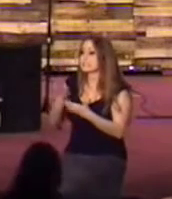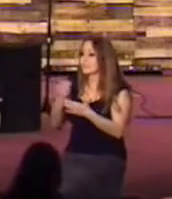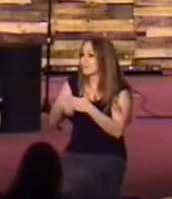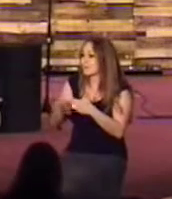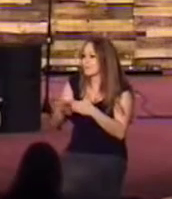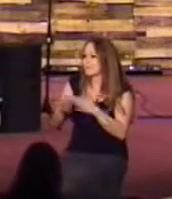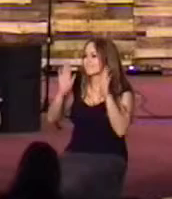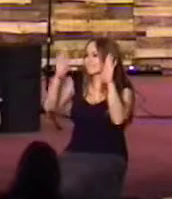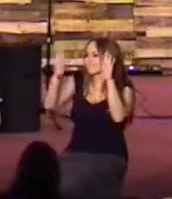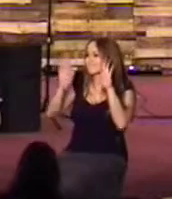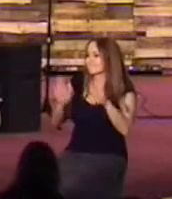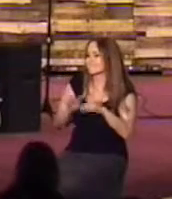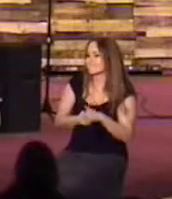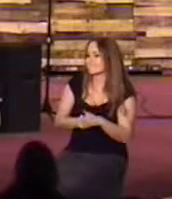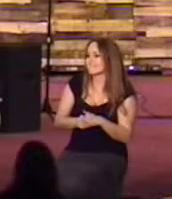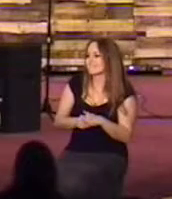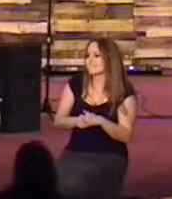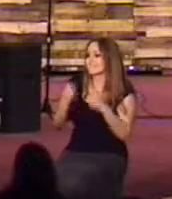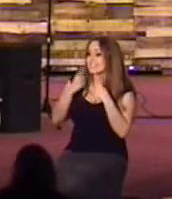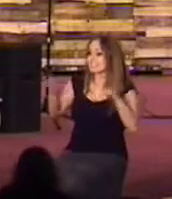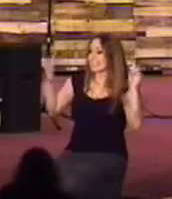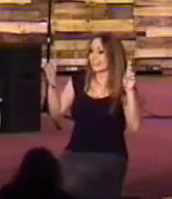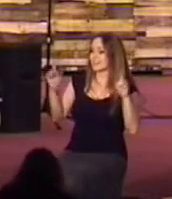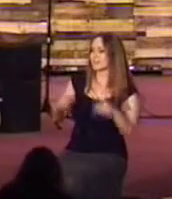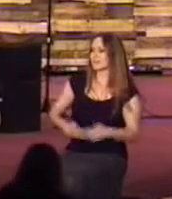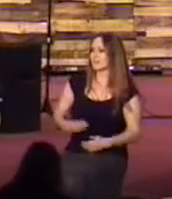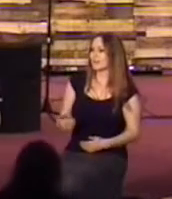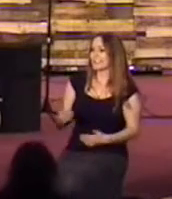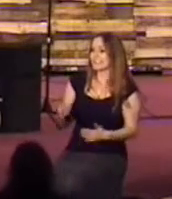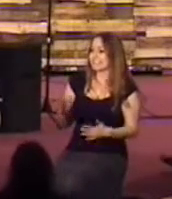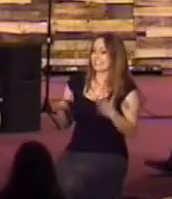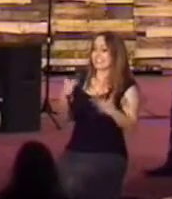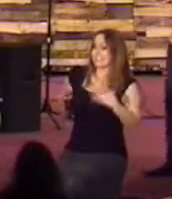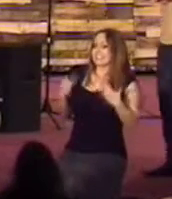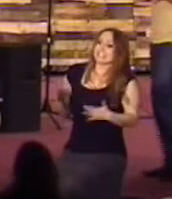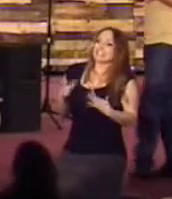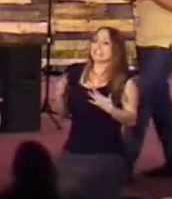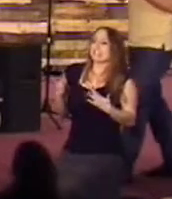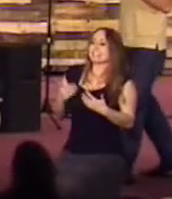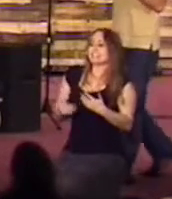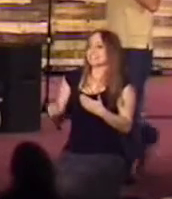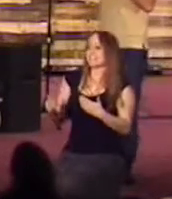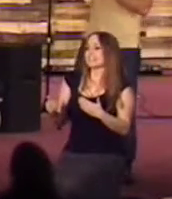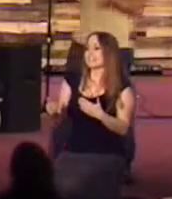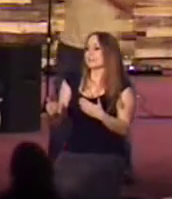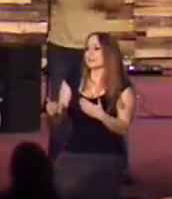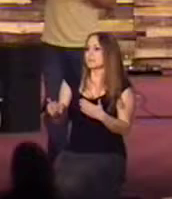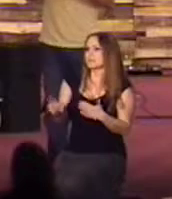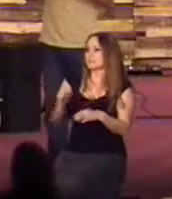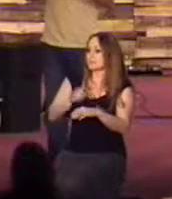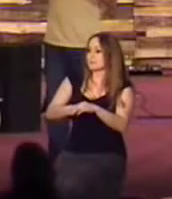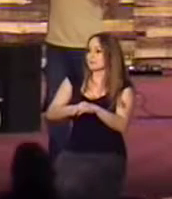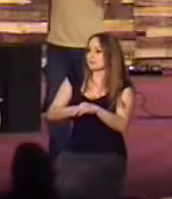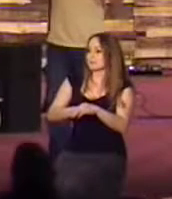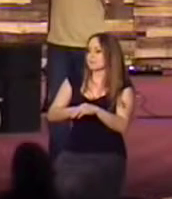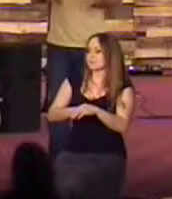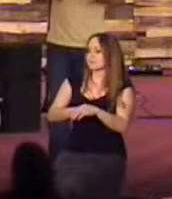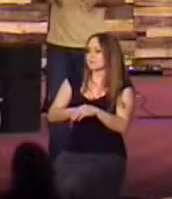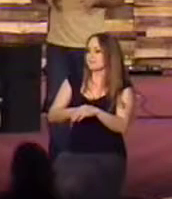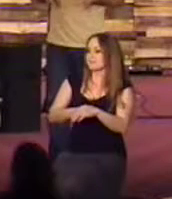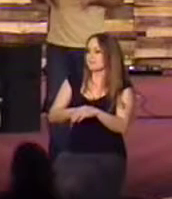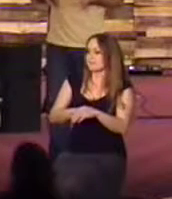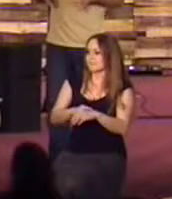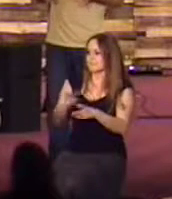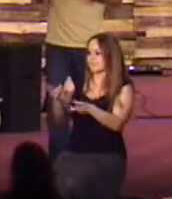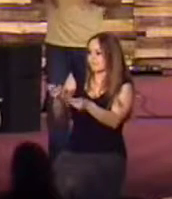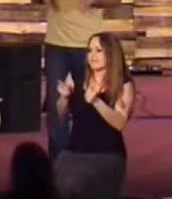amazing. When we got to announce that we were pregnant, it was so exciting. And then time came, like, go time,